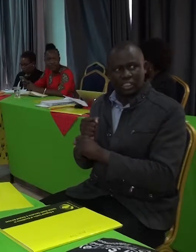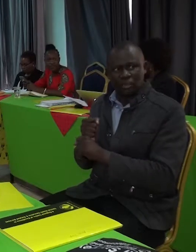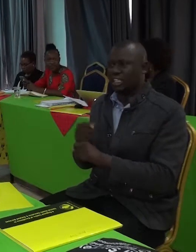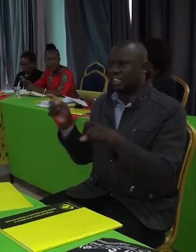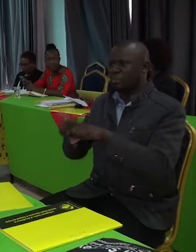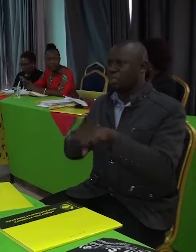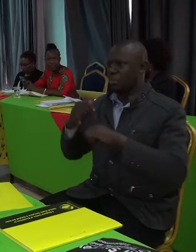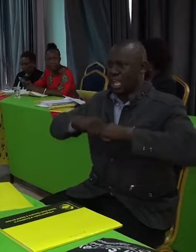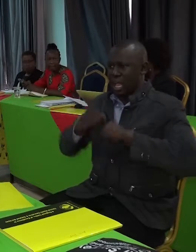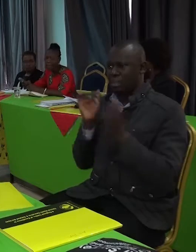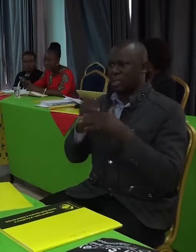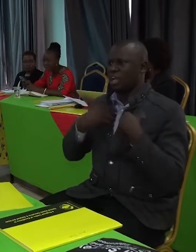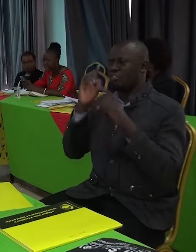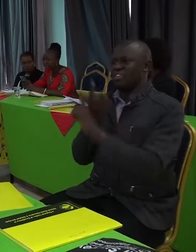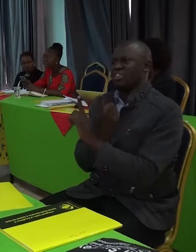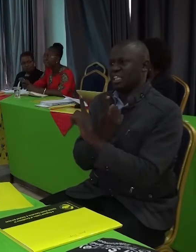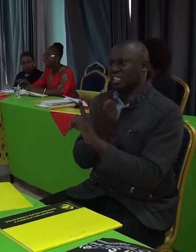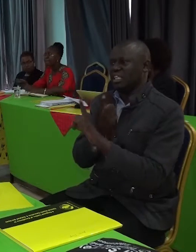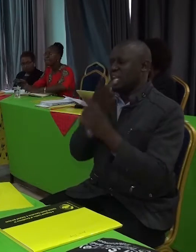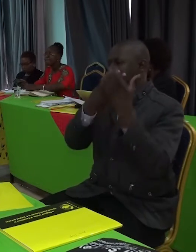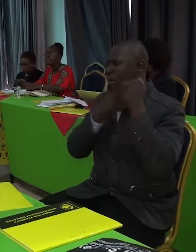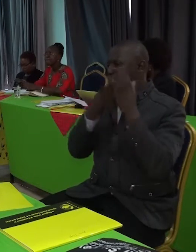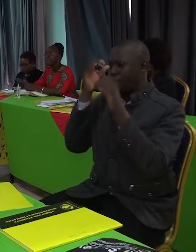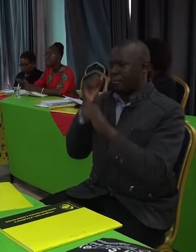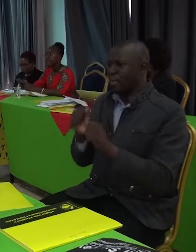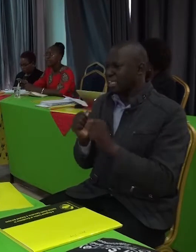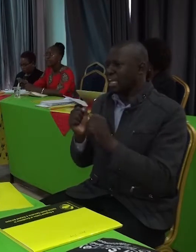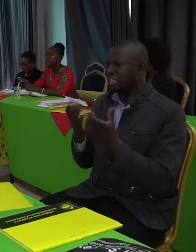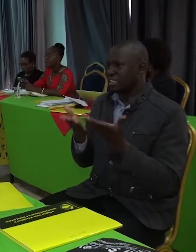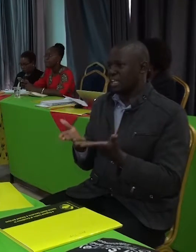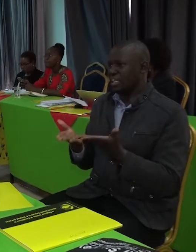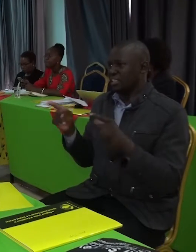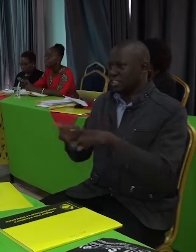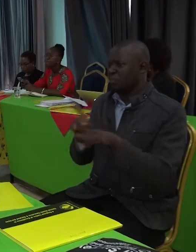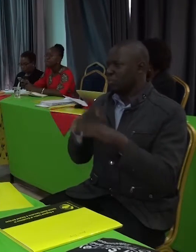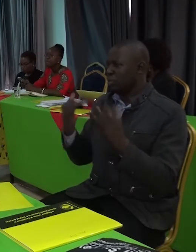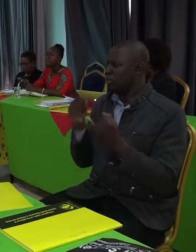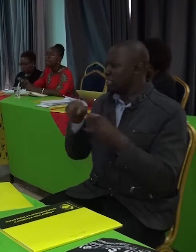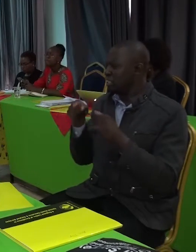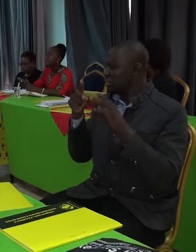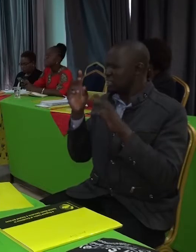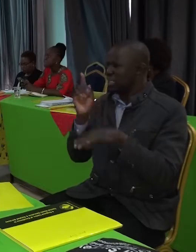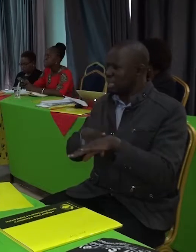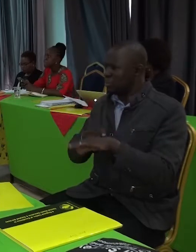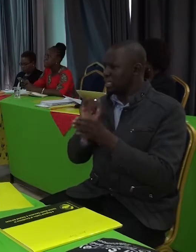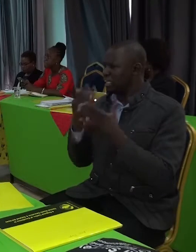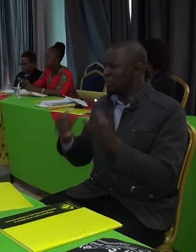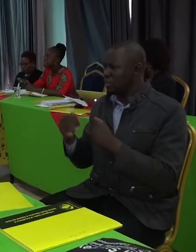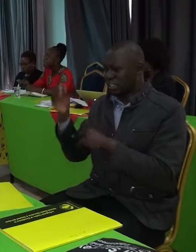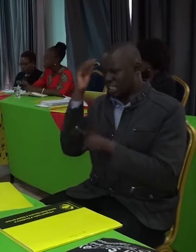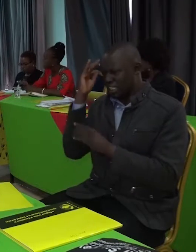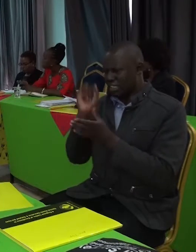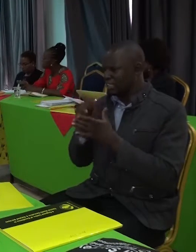our colleague next to him and the other partners there. This is then when it was realized it is very